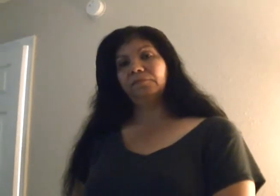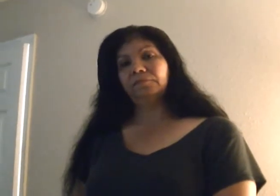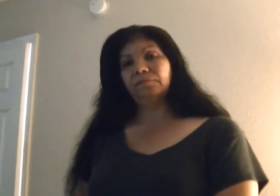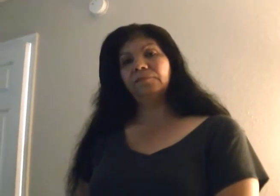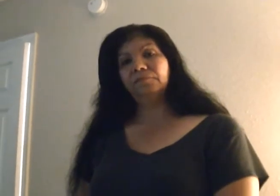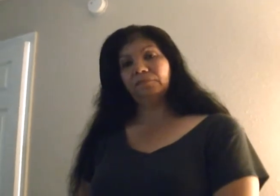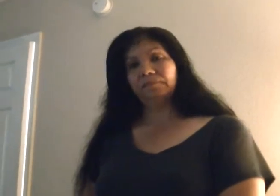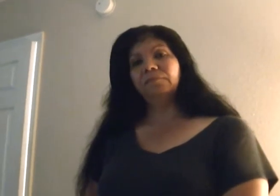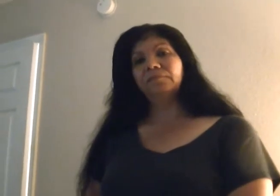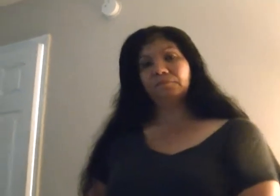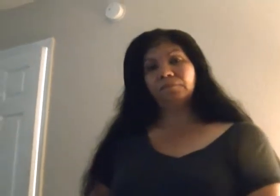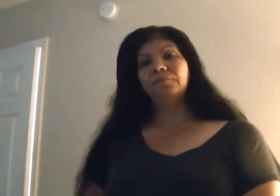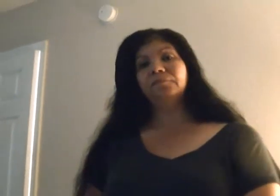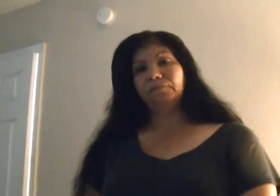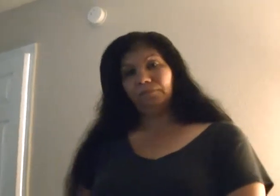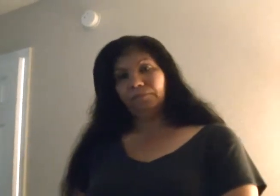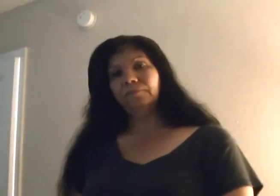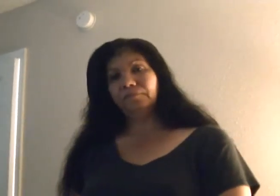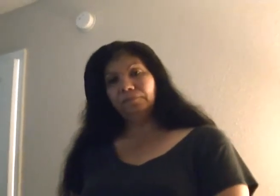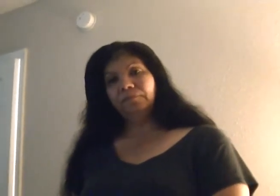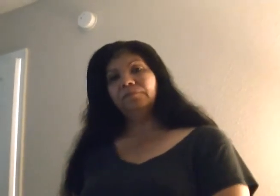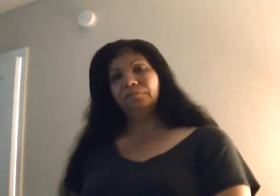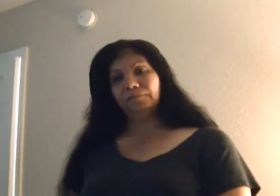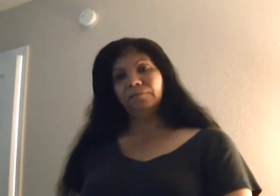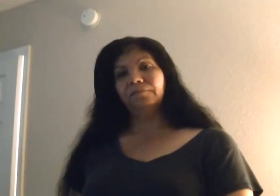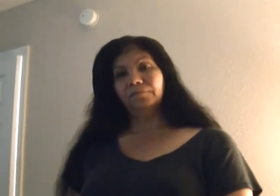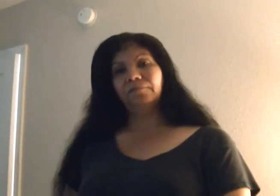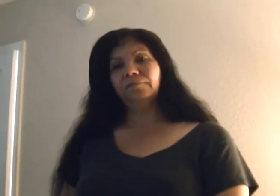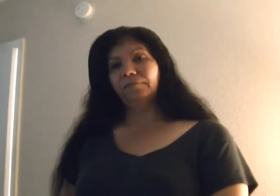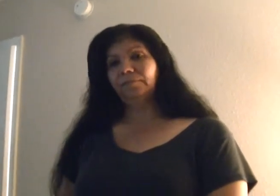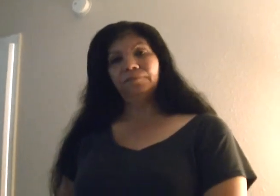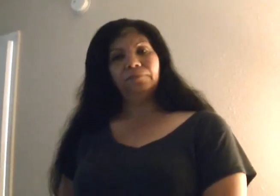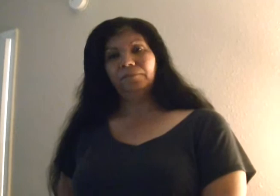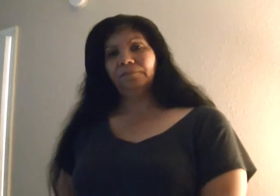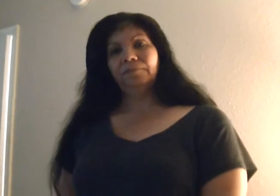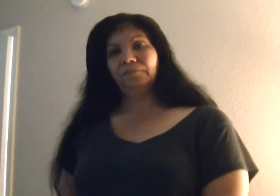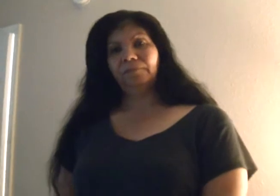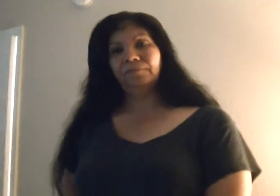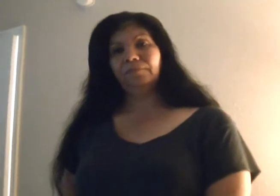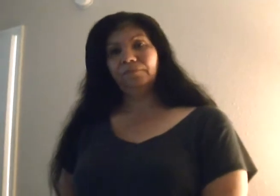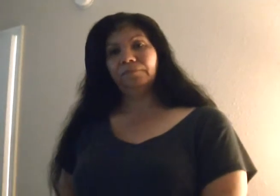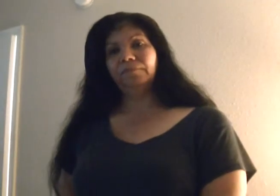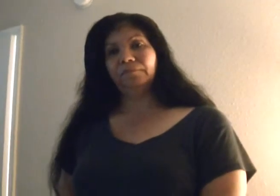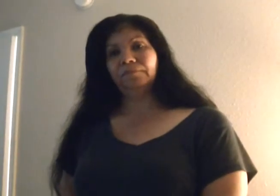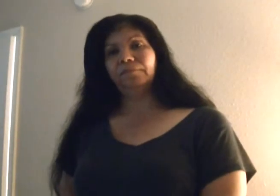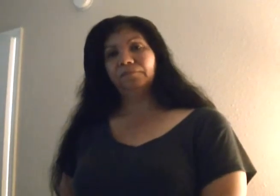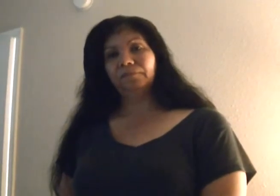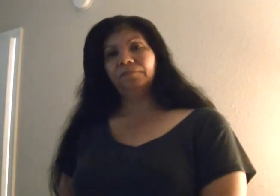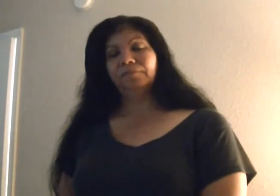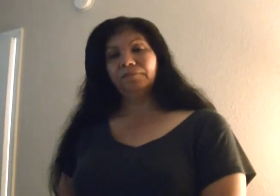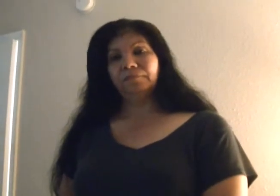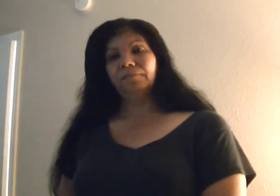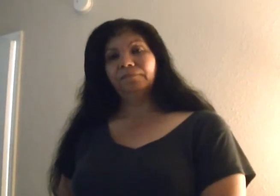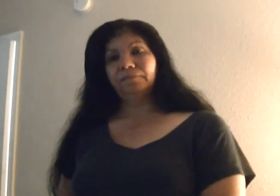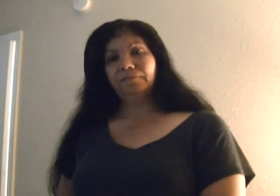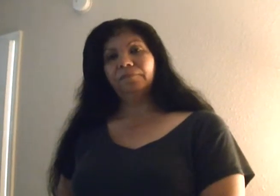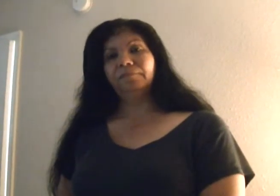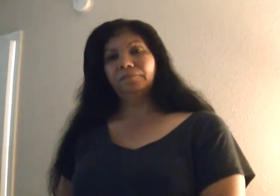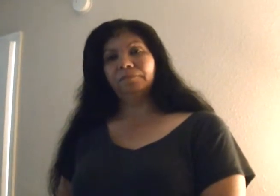that fellowship, then the blood will cleanse you. Mm-hmm. Otherwise, the blood won't cleanse you. Because the Bible says if you have an odd out against your brother, leave your gift at the altar and